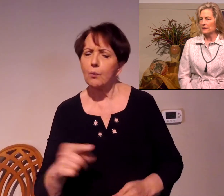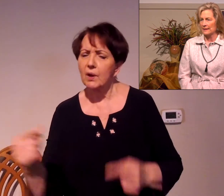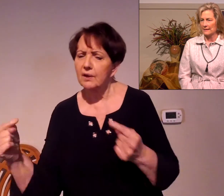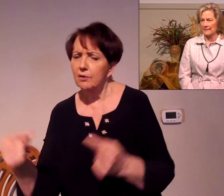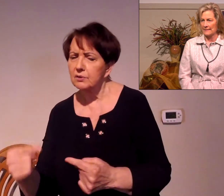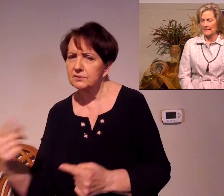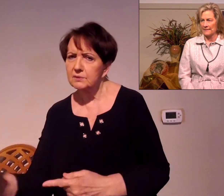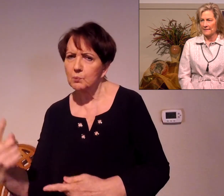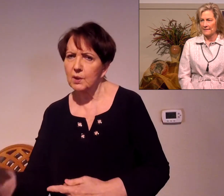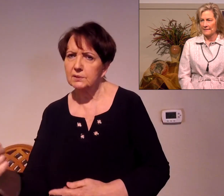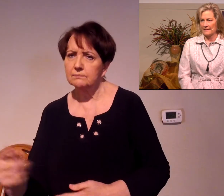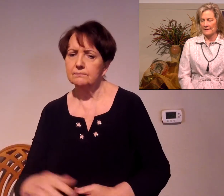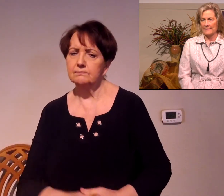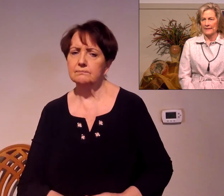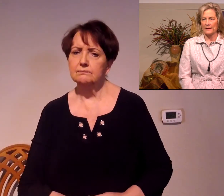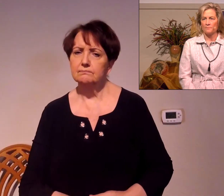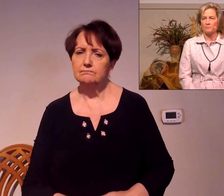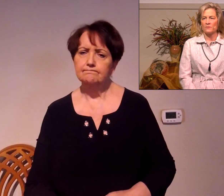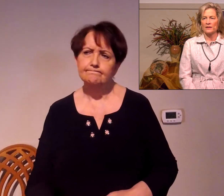someone?